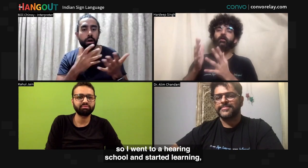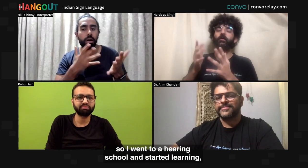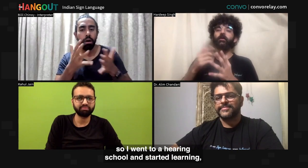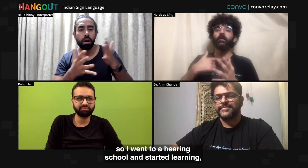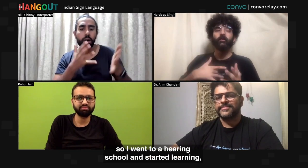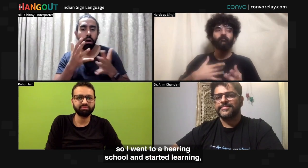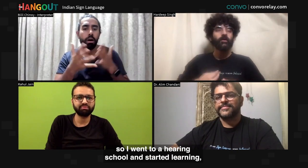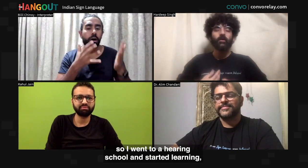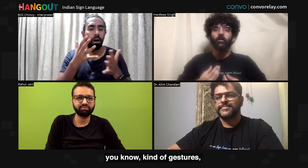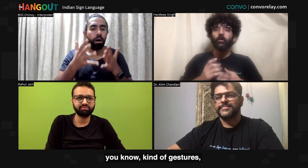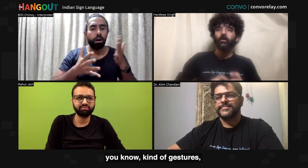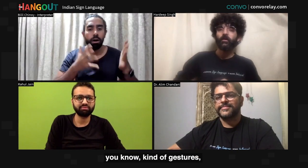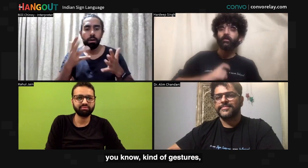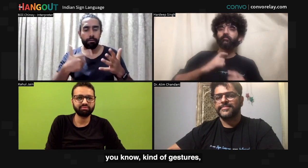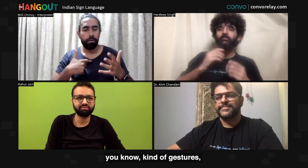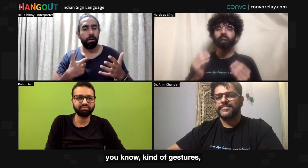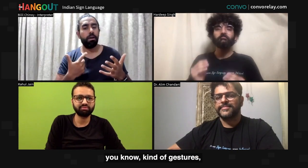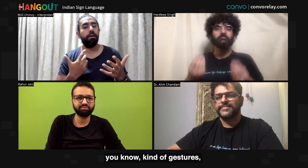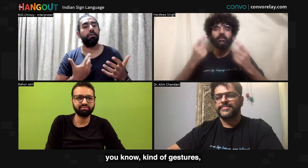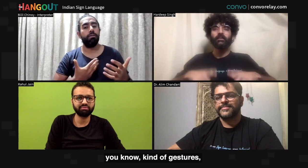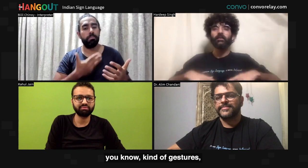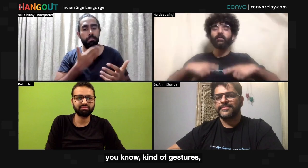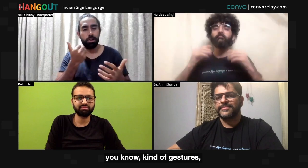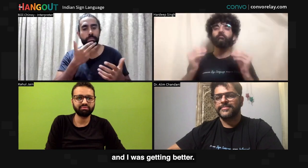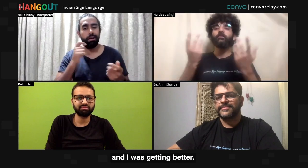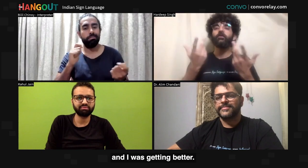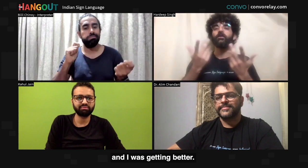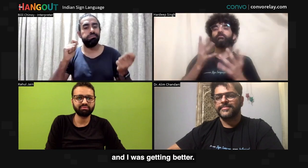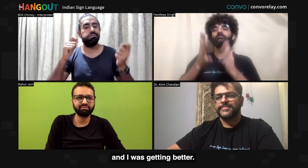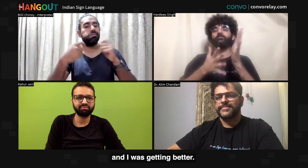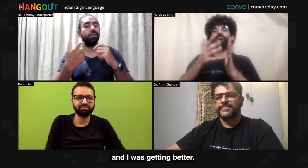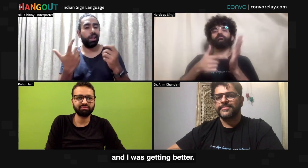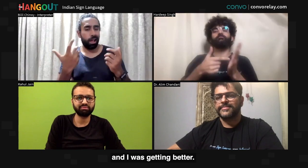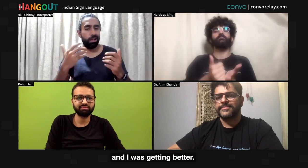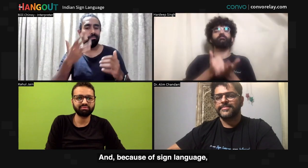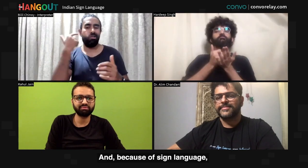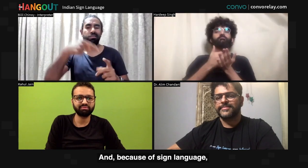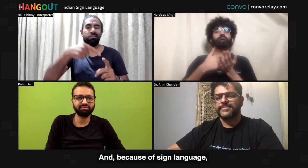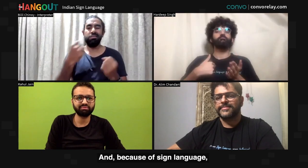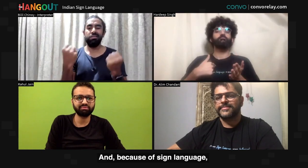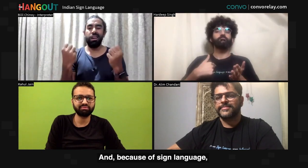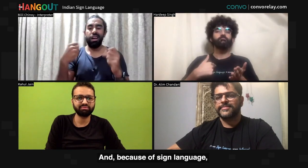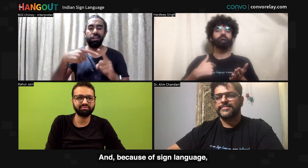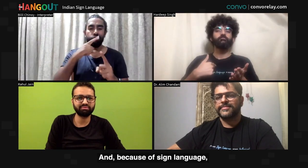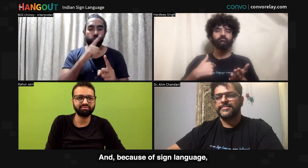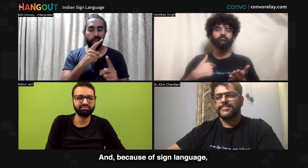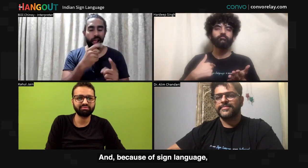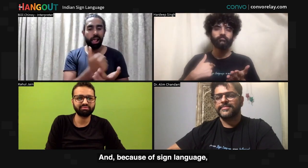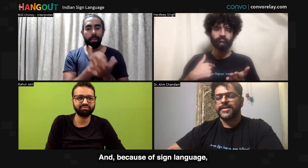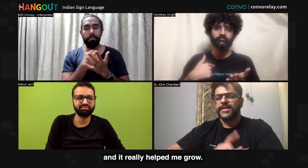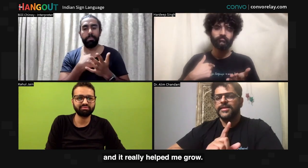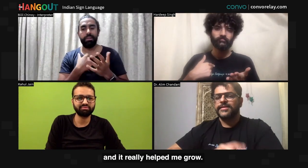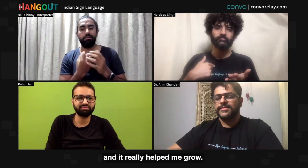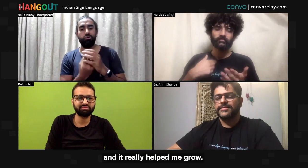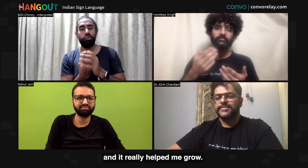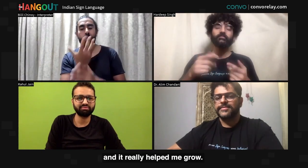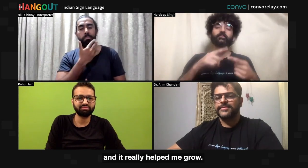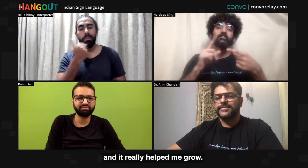you know, kind of gestures, and I was getting better. And because of sign language, and it really helped me grow.